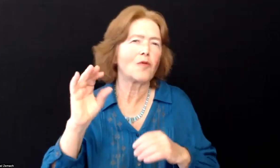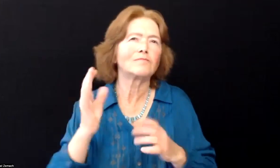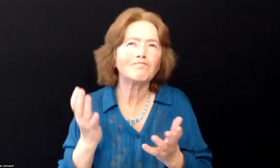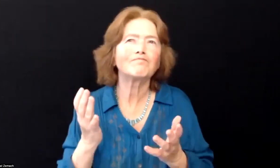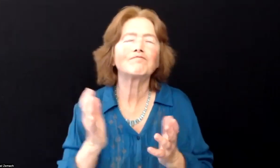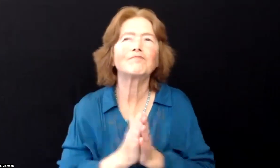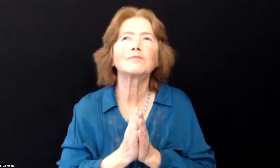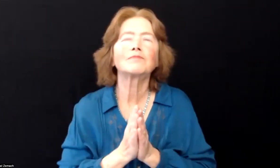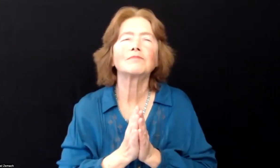Rachel.